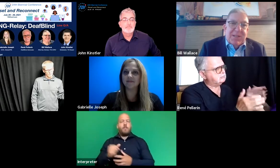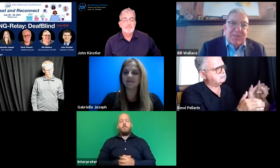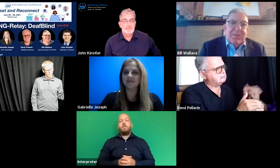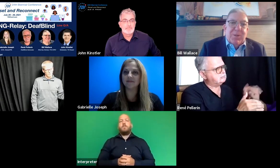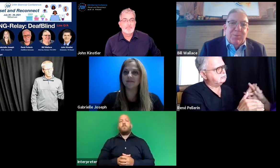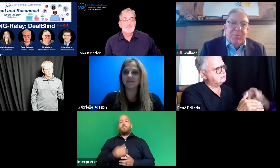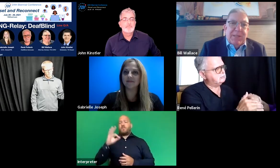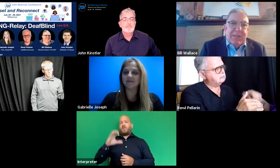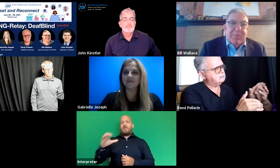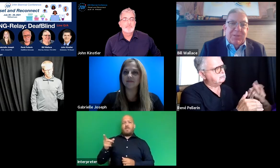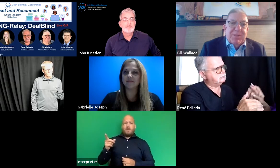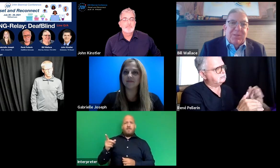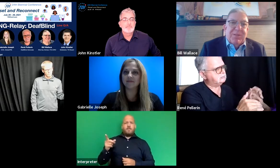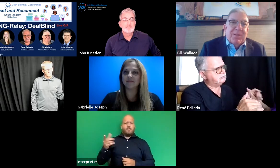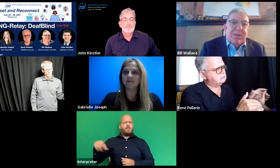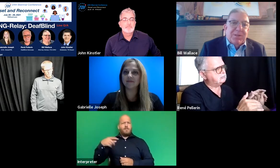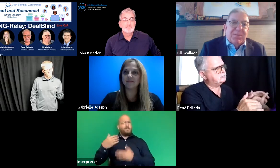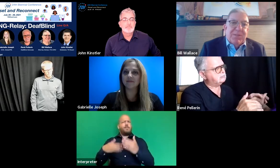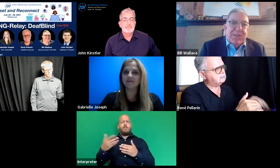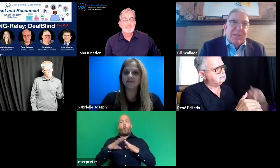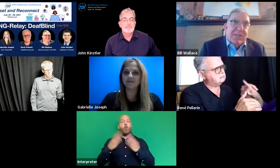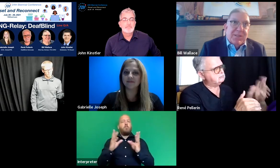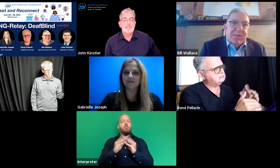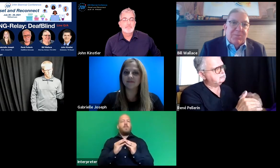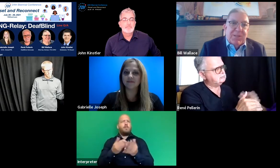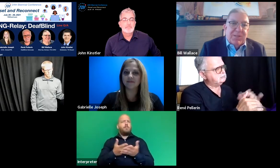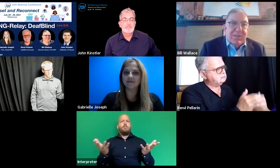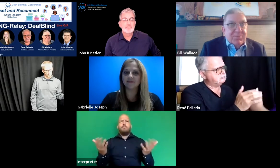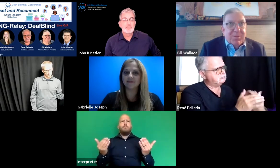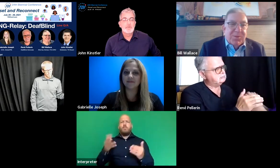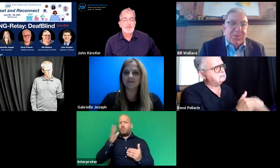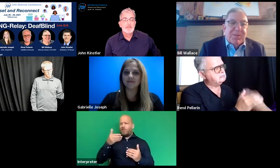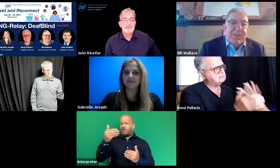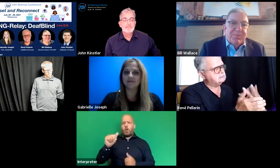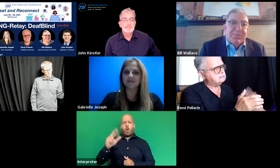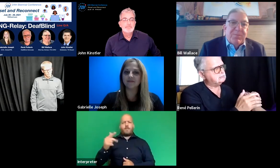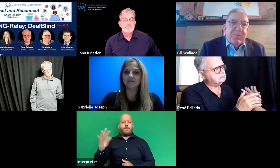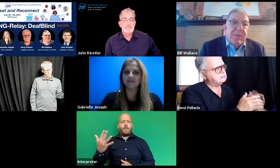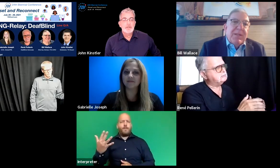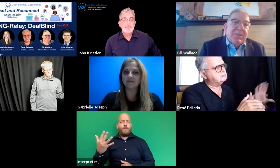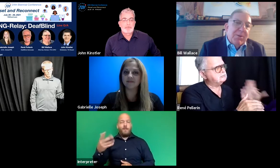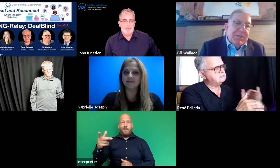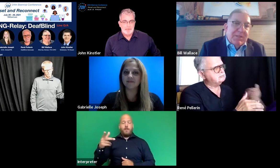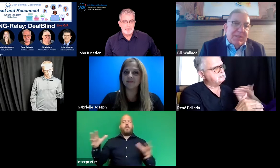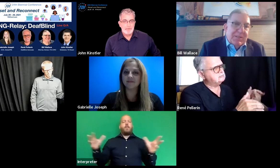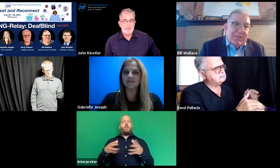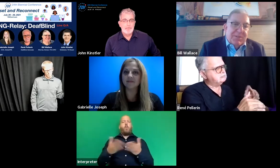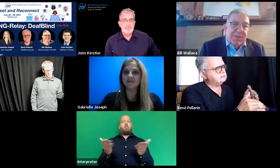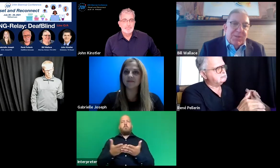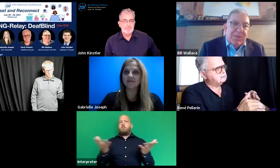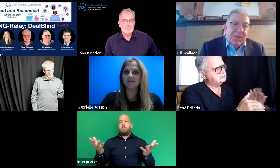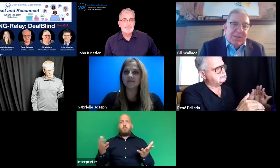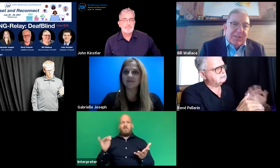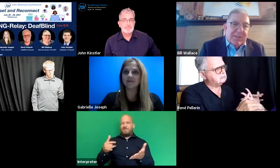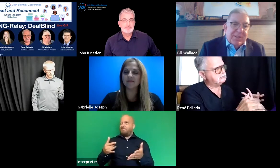at its next open meeting, which is August 5th, that's a week from Thursday, is going to